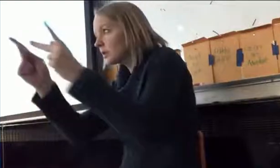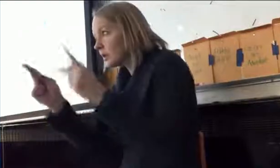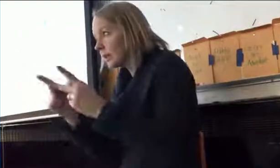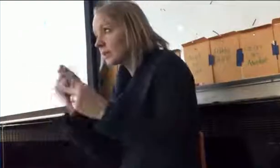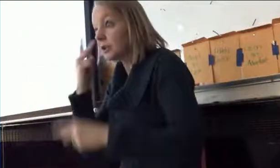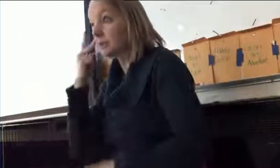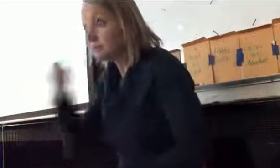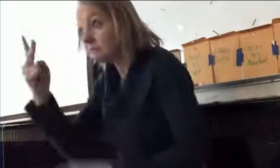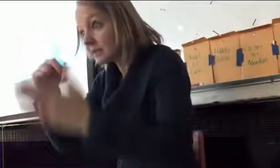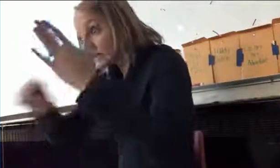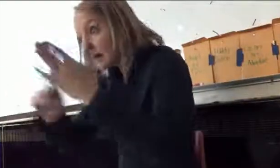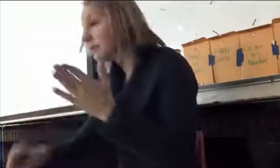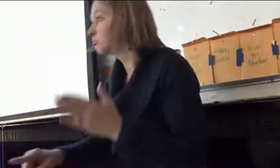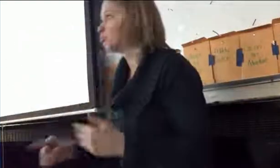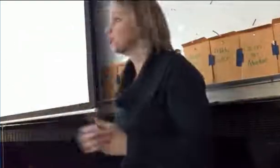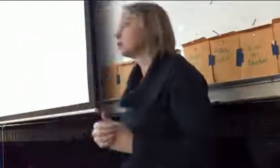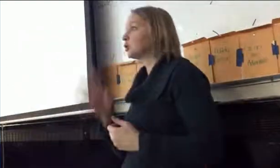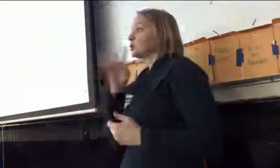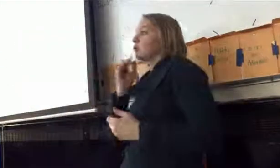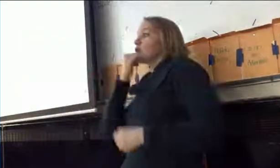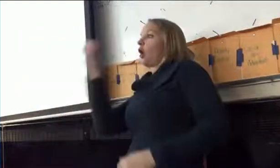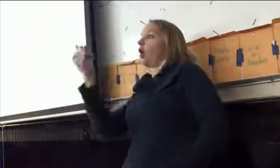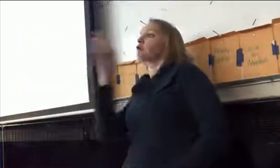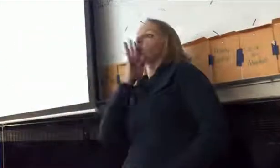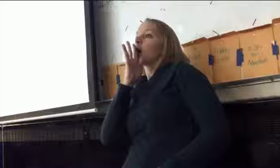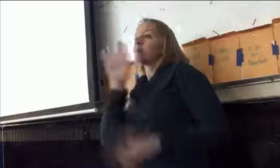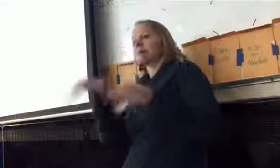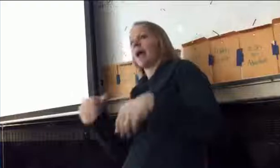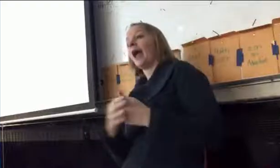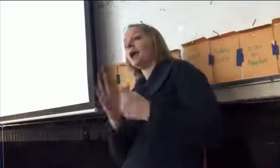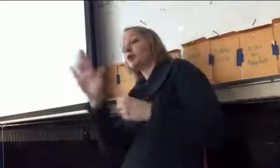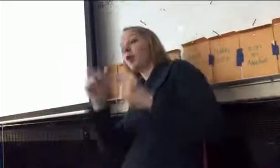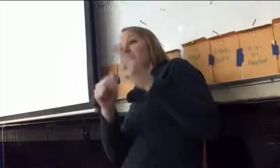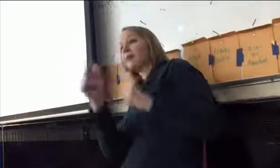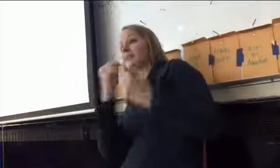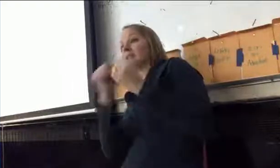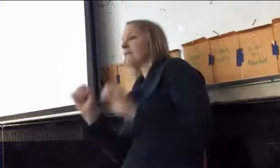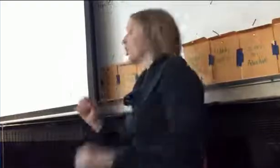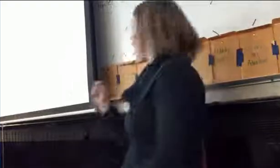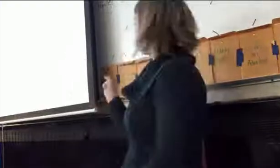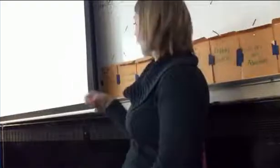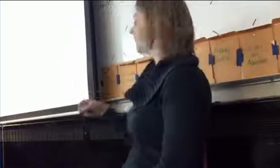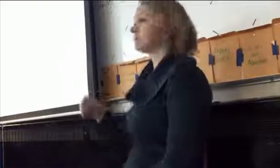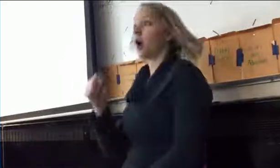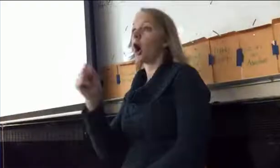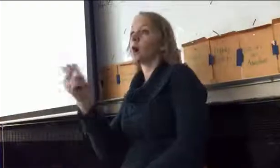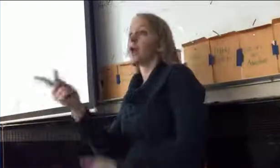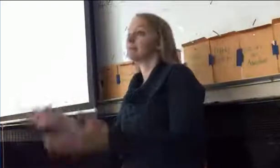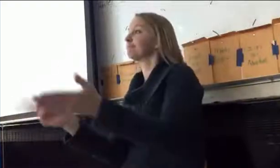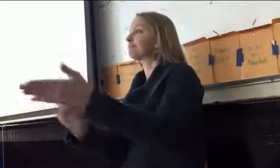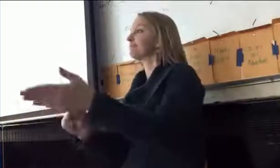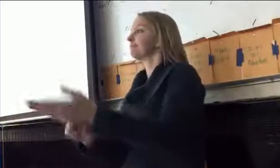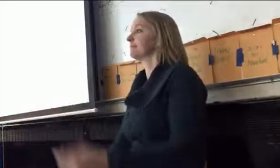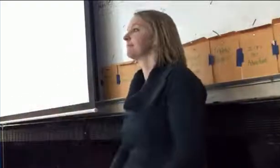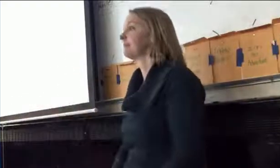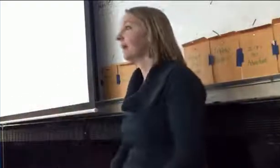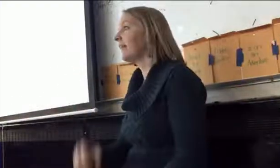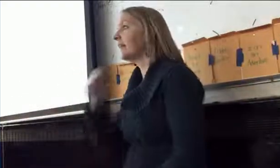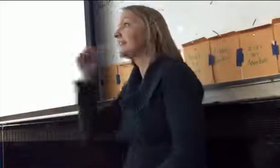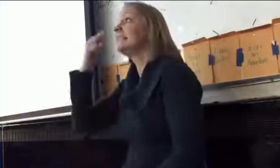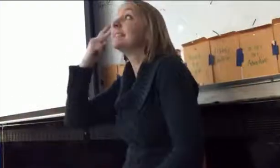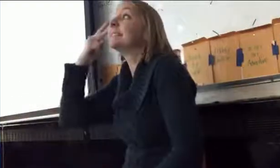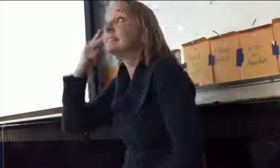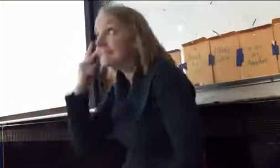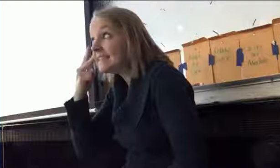to do was talk on the phone to the business owner, say, hey, is your building safe? Yeah. Okay. Sign it off on a piece of paper. The